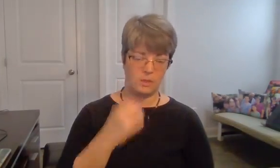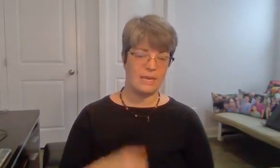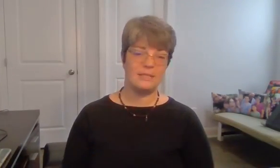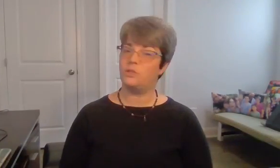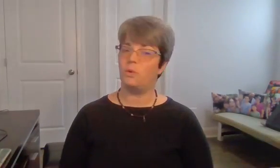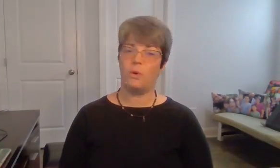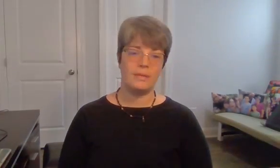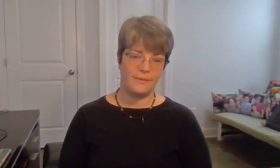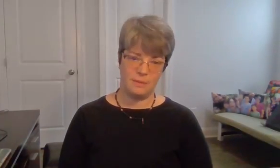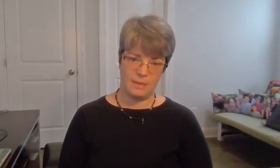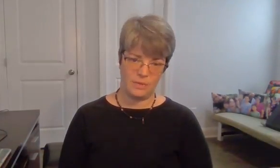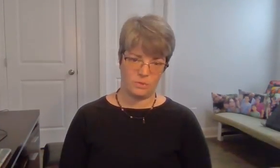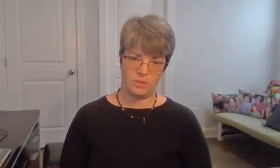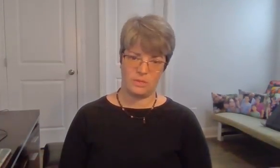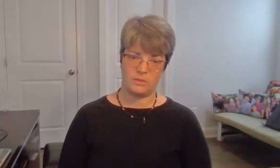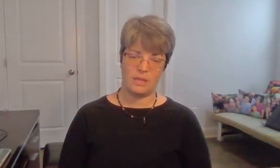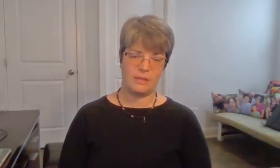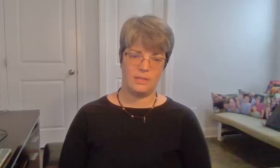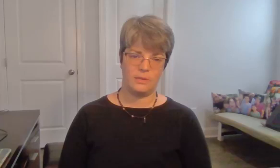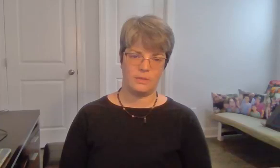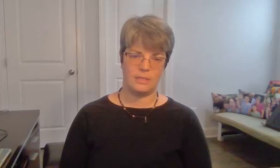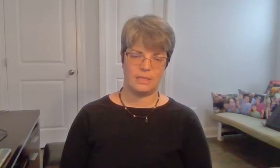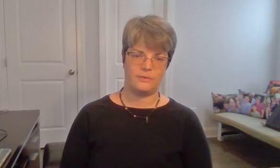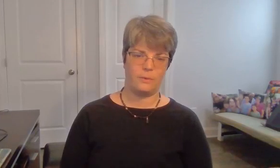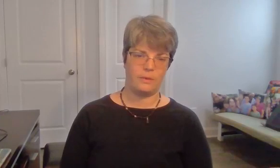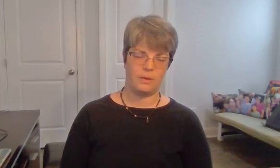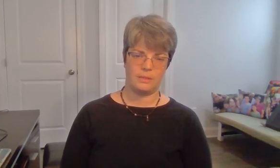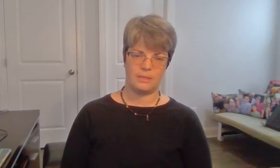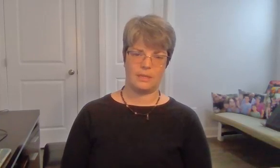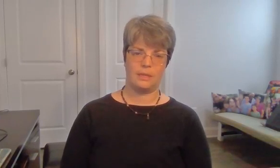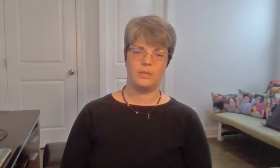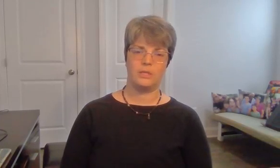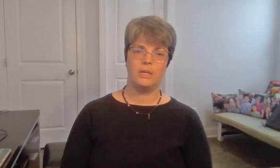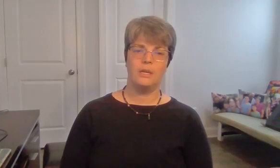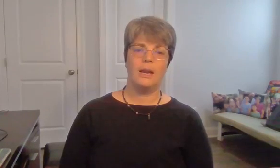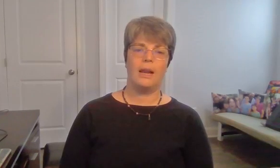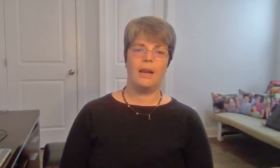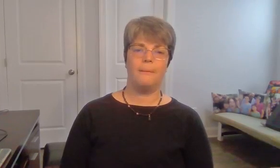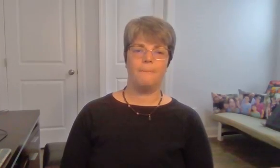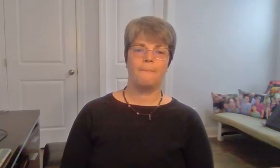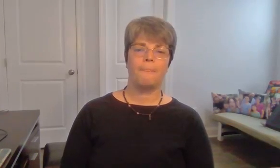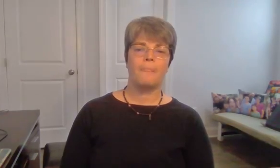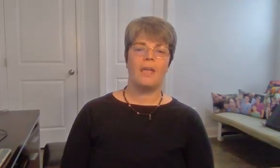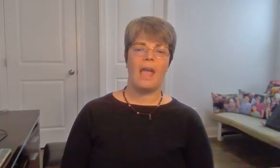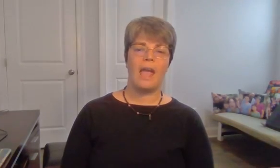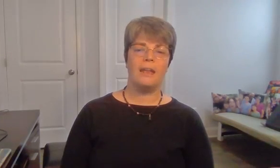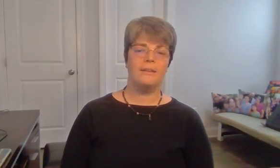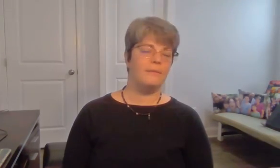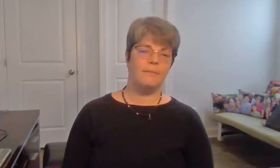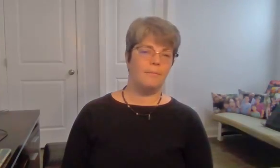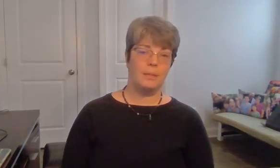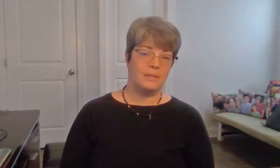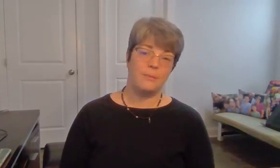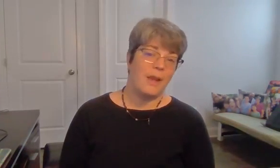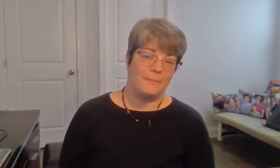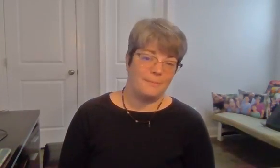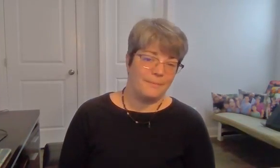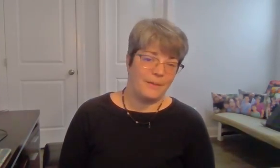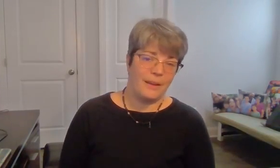gazes don't always have to meet yours. There's a lot of kids who are successful with American Sign Language, but some are not. Right? It